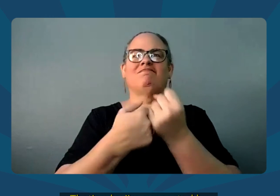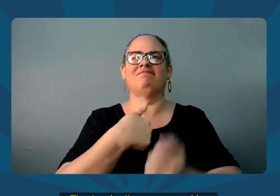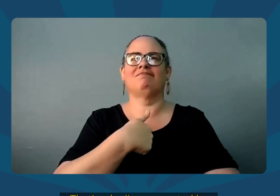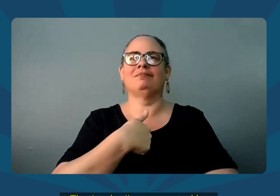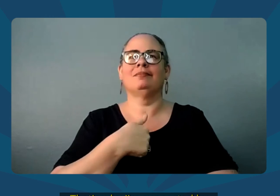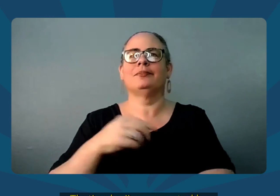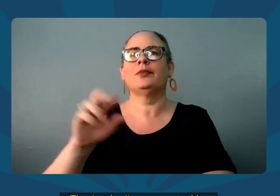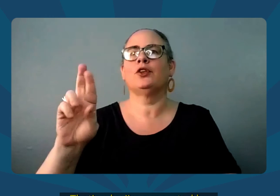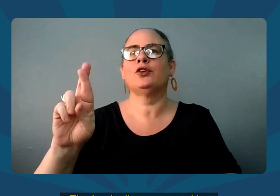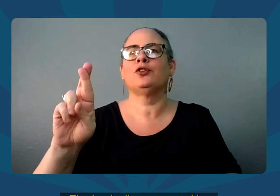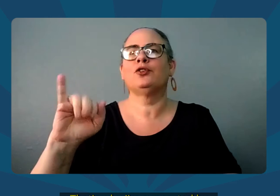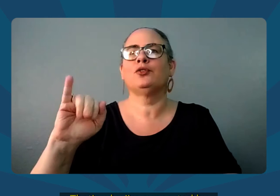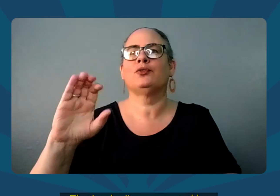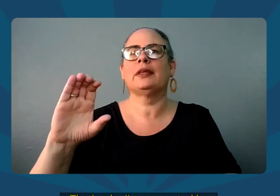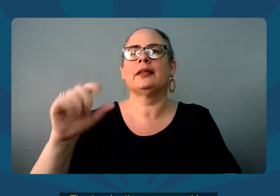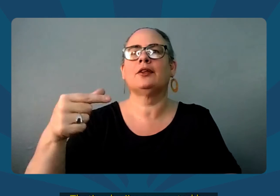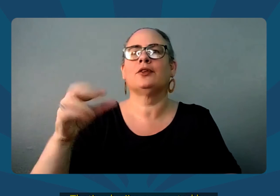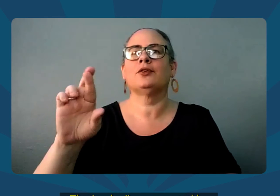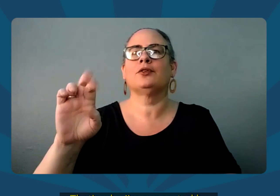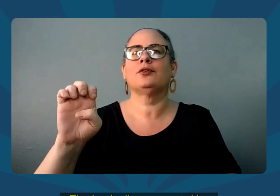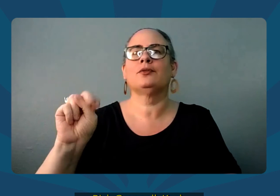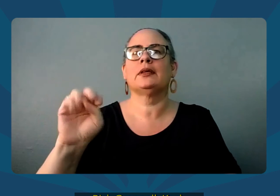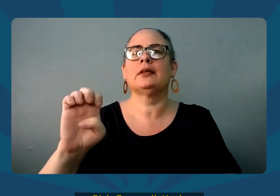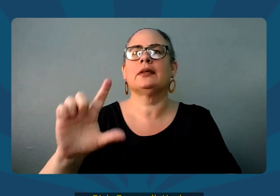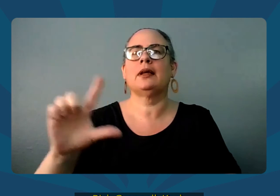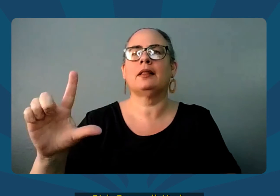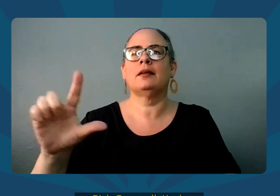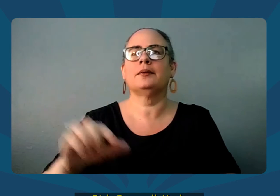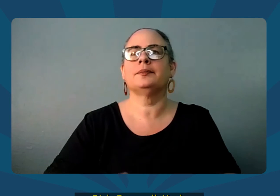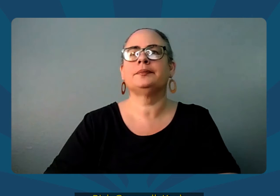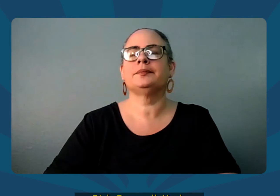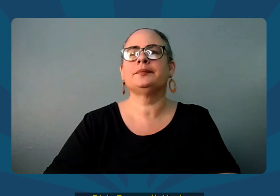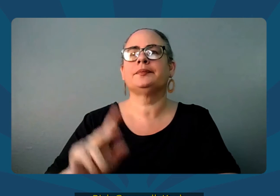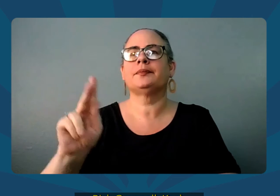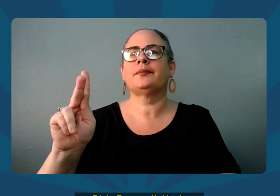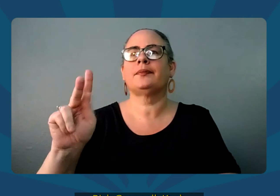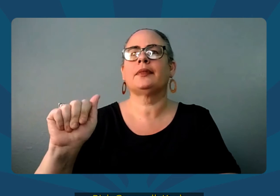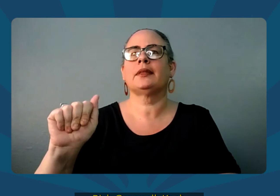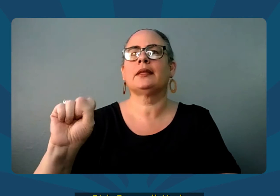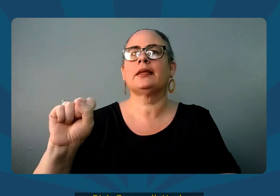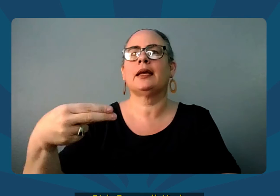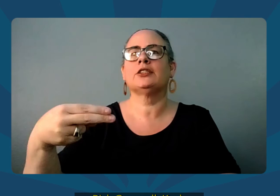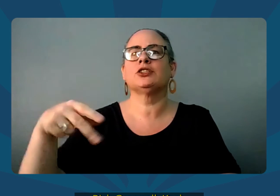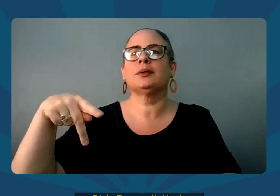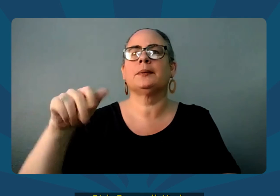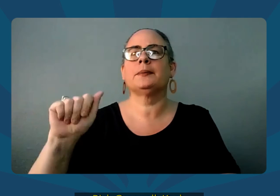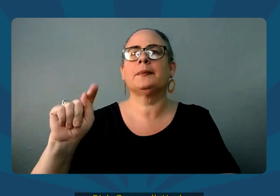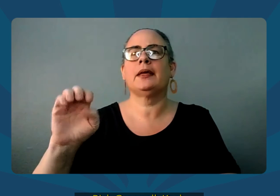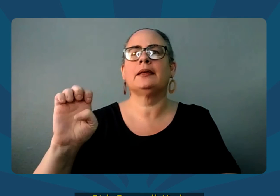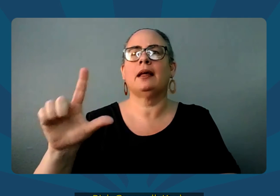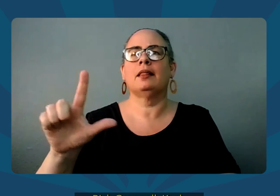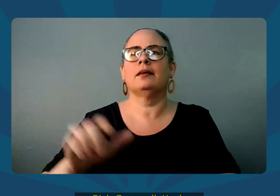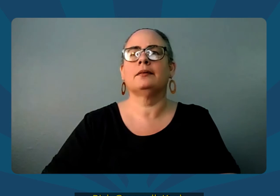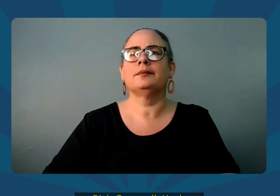That's why I'm supported by Trump's national security team, Rick Grinnell, Kash Patel, and